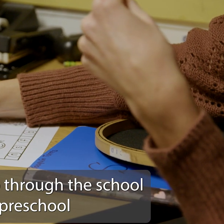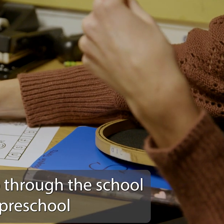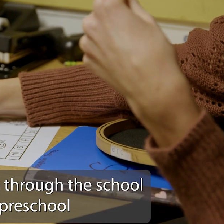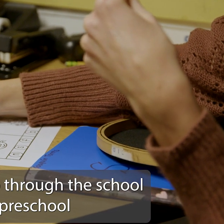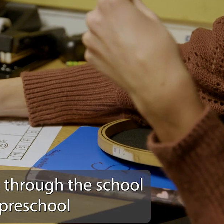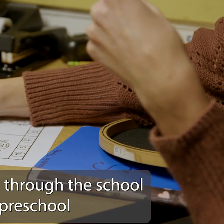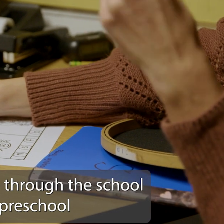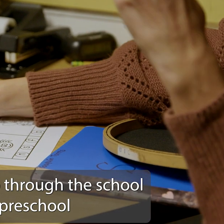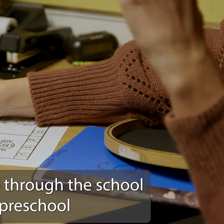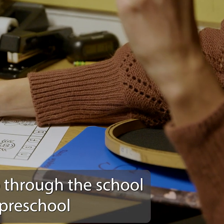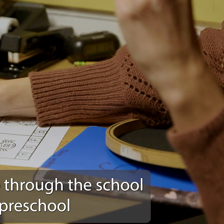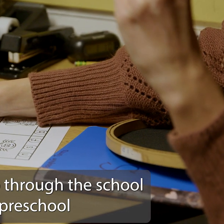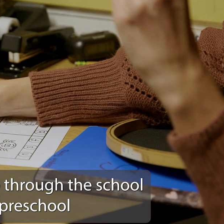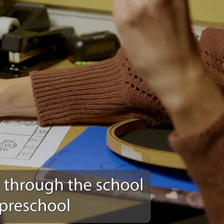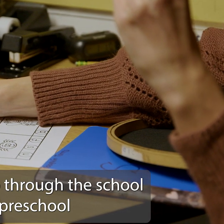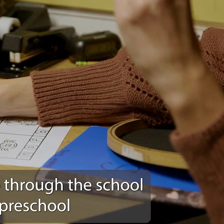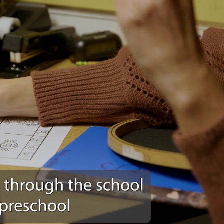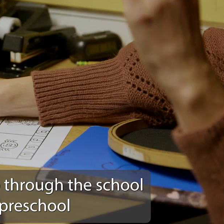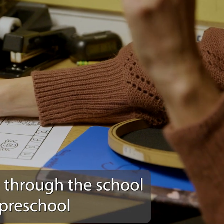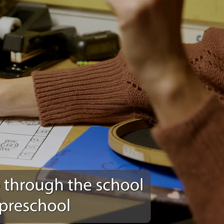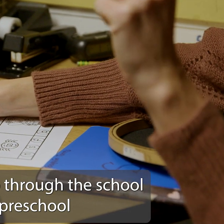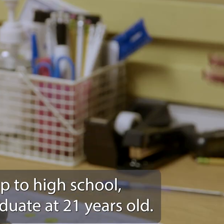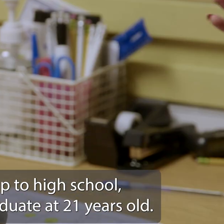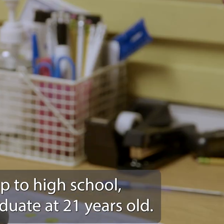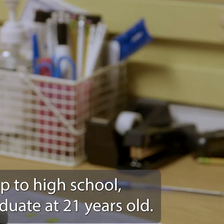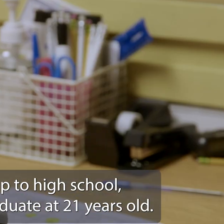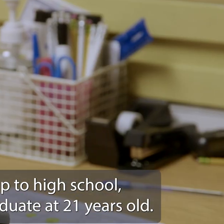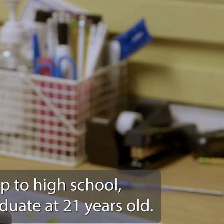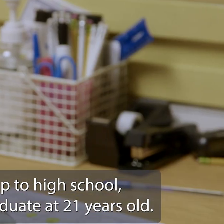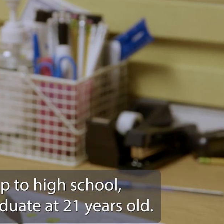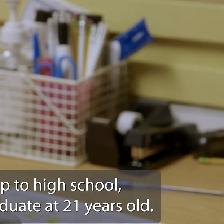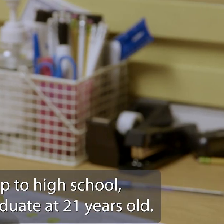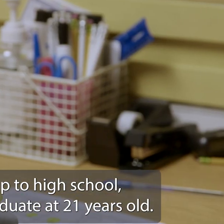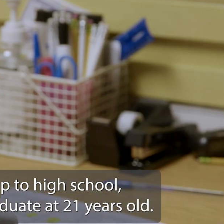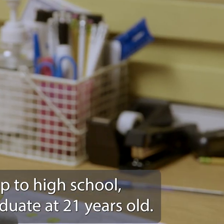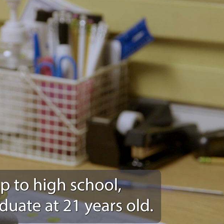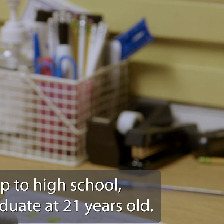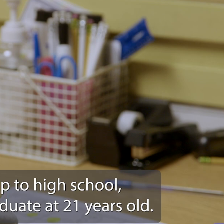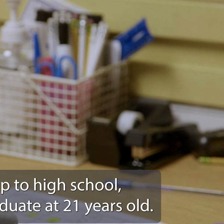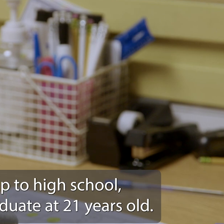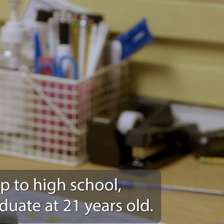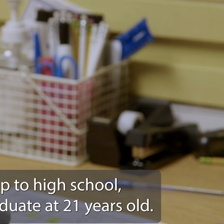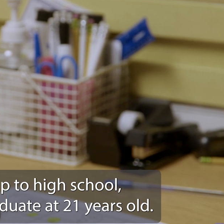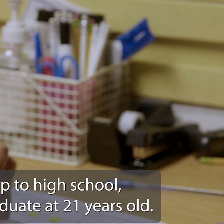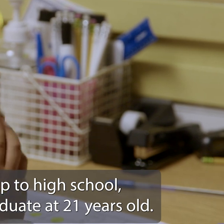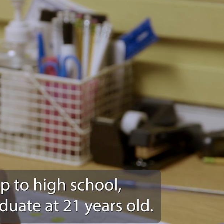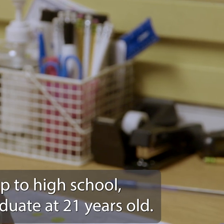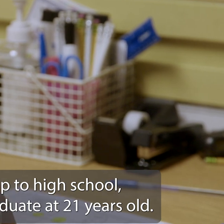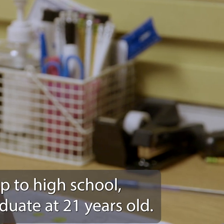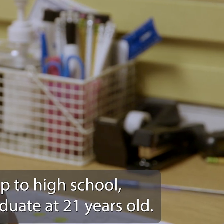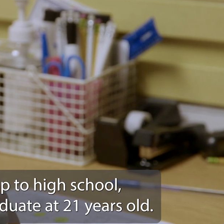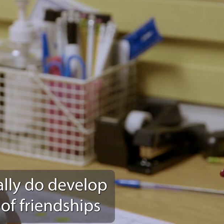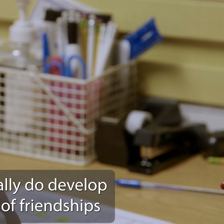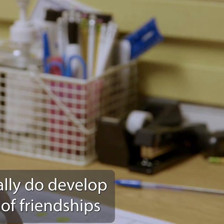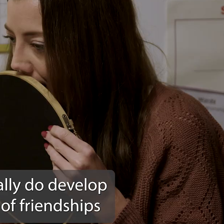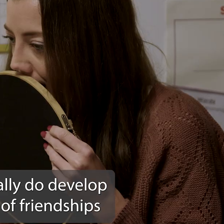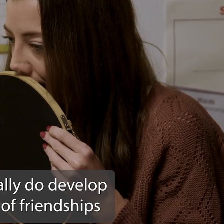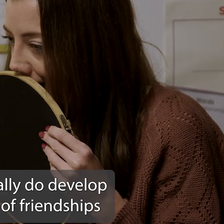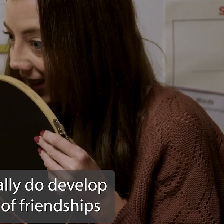go through the school from preschool all the way up to high school and they can graduate at 21 years old so they